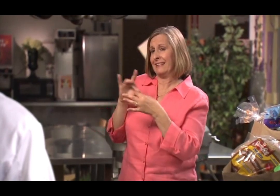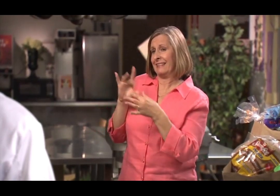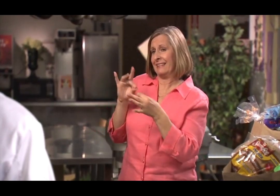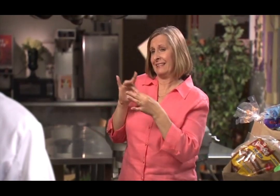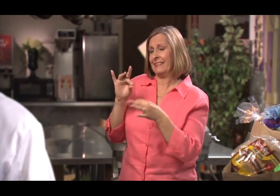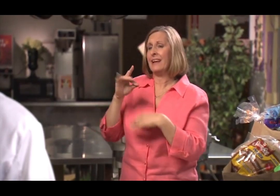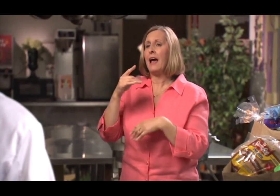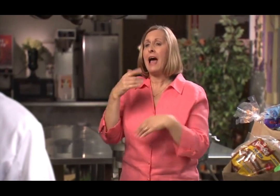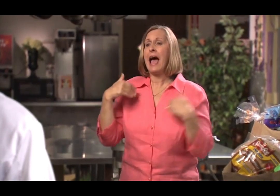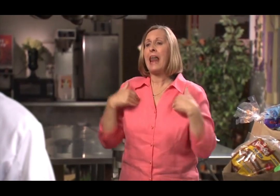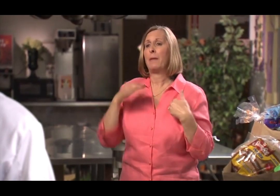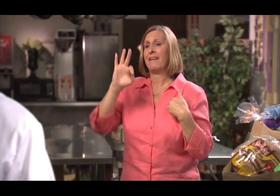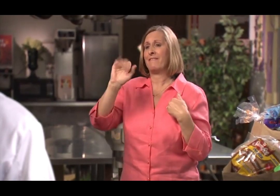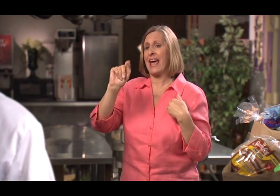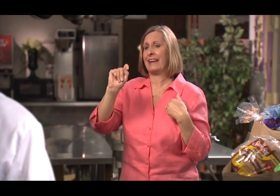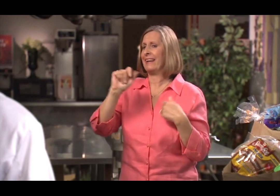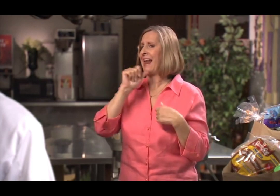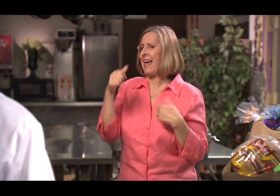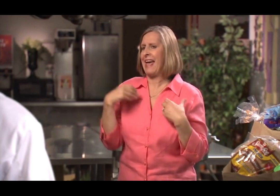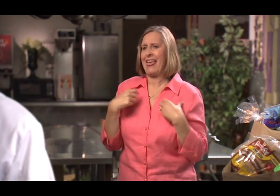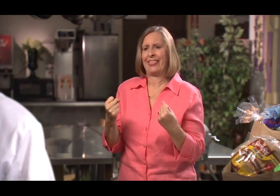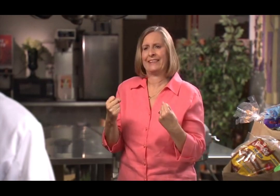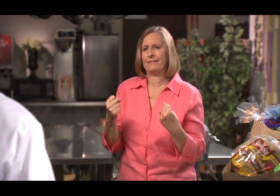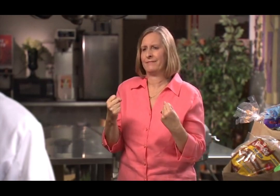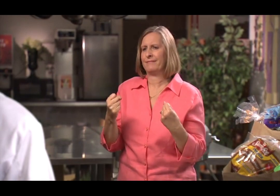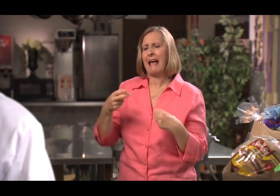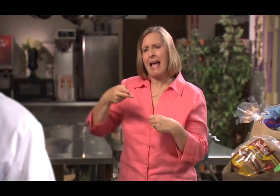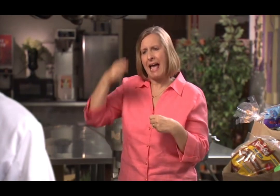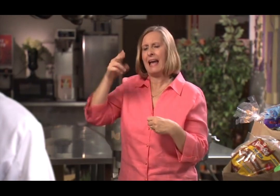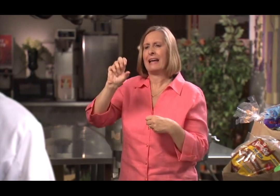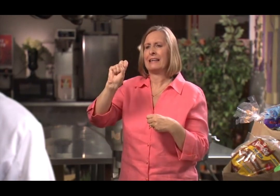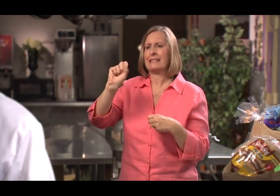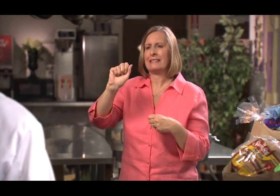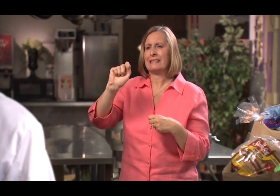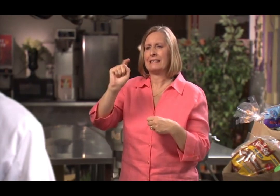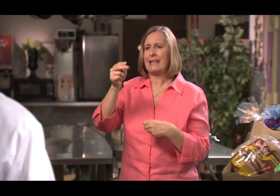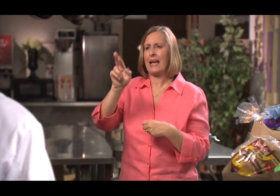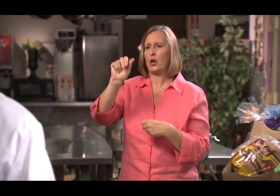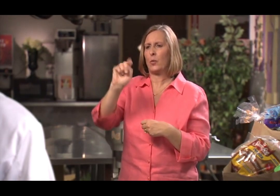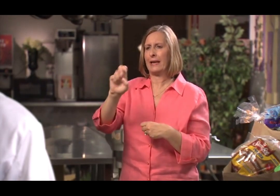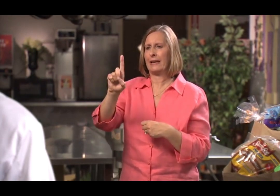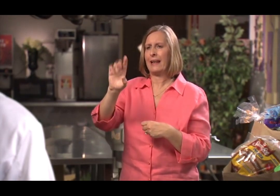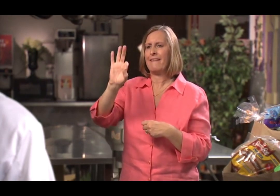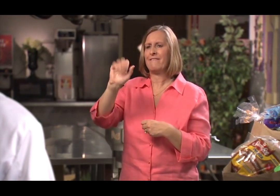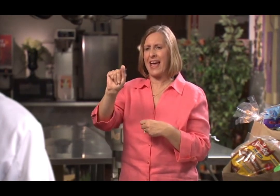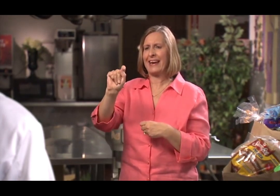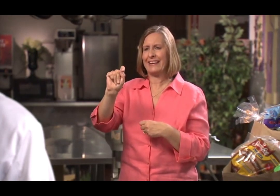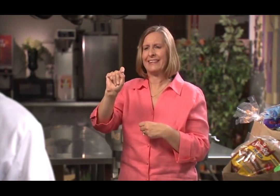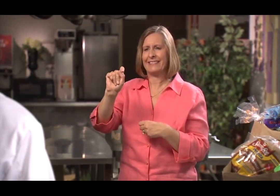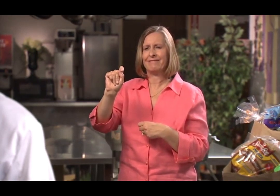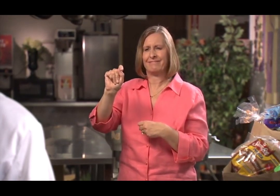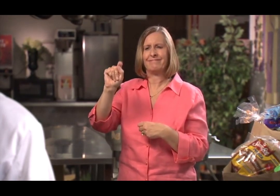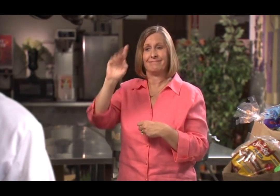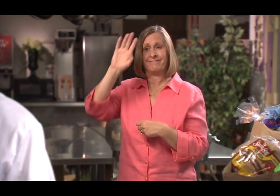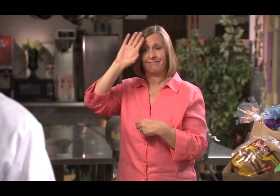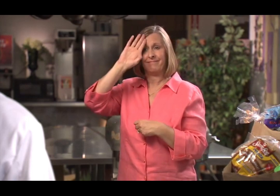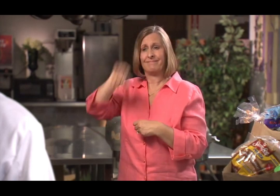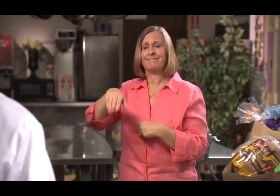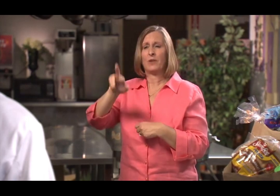As we said earlier, animal fat is not healthy because of its high saturated fat content, which